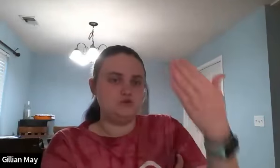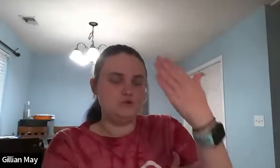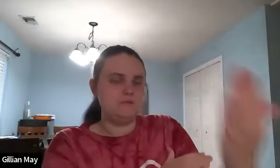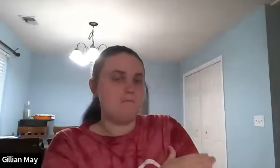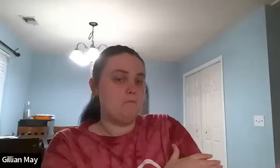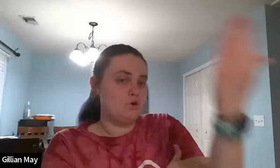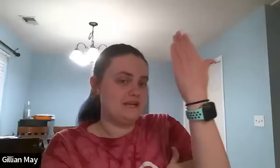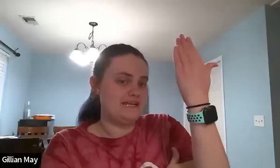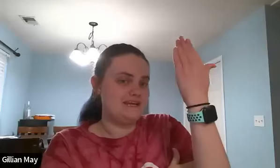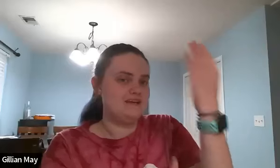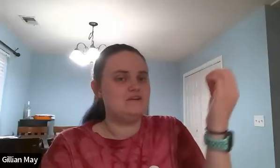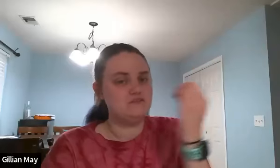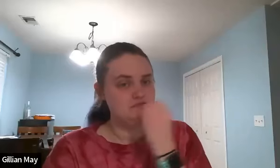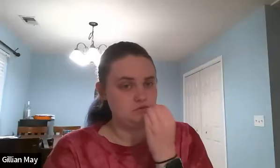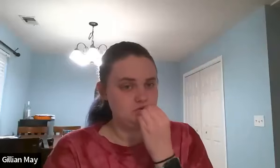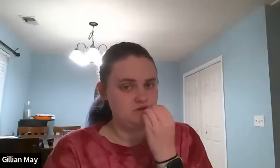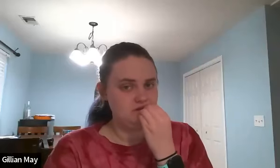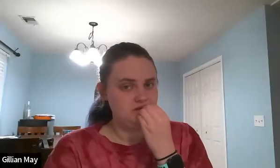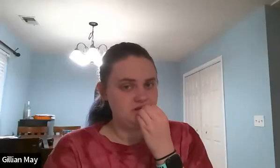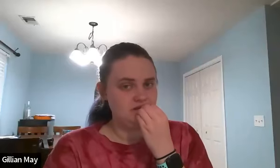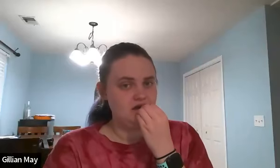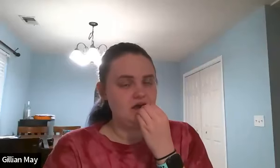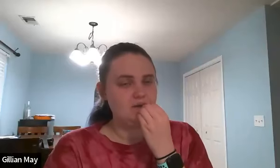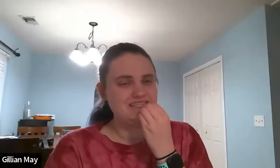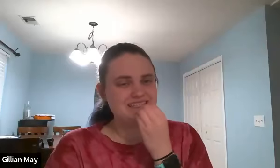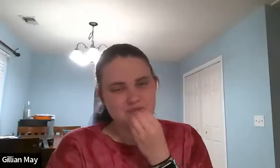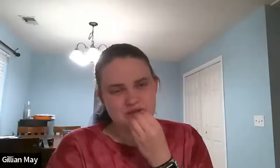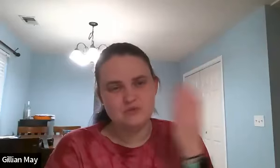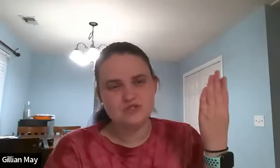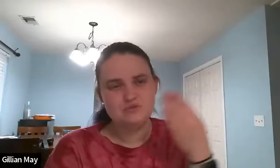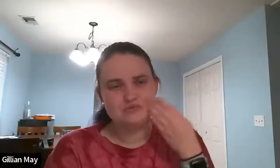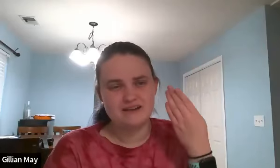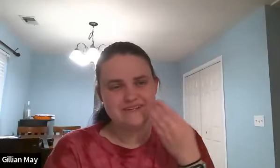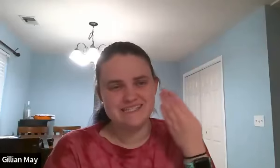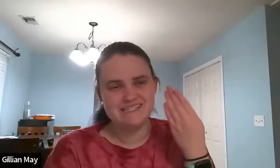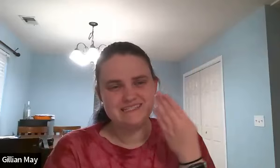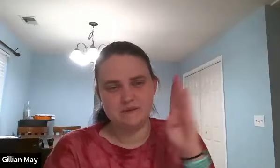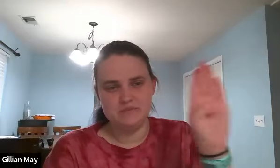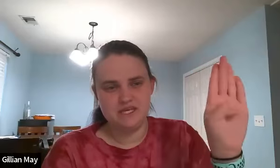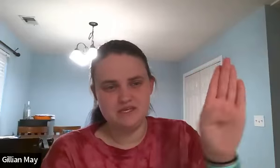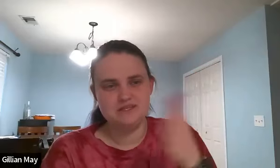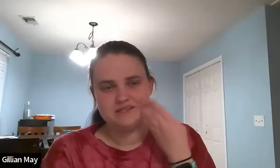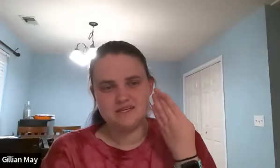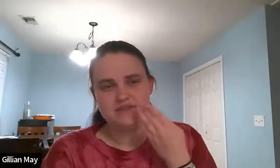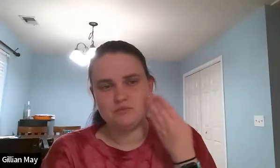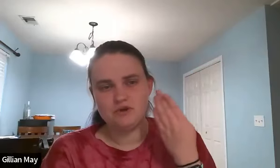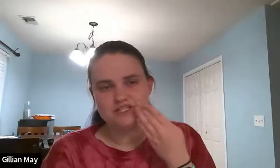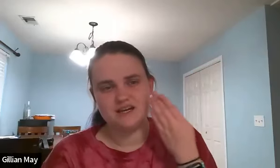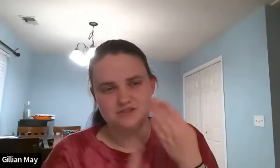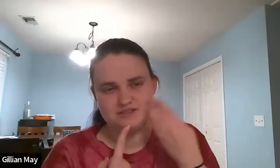good morning, but morning food. Some people will do breakfast like a B, and they'll brush it kind of towards their